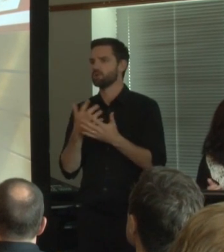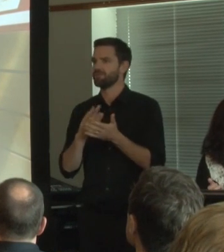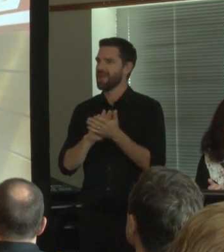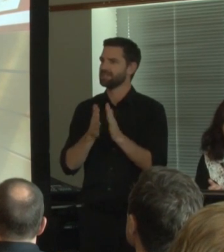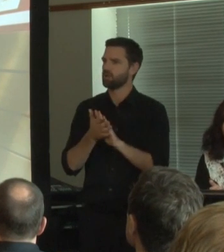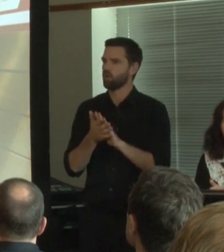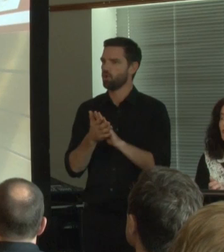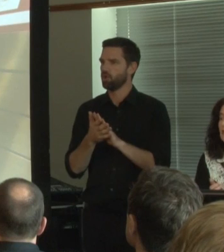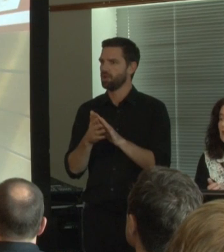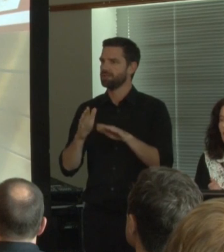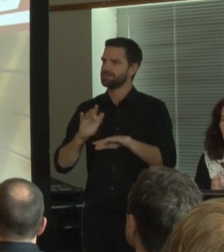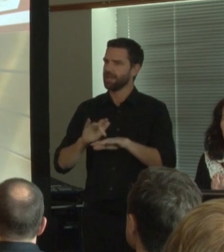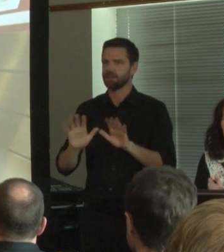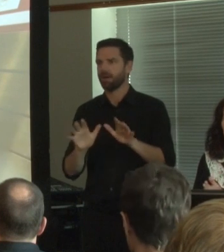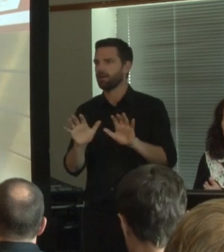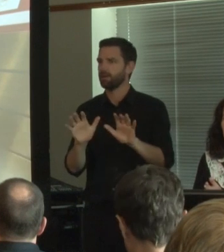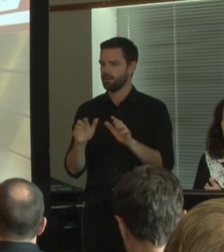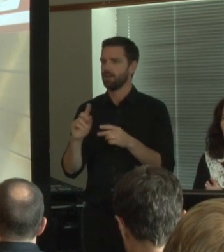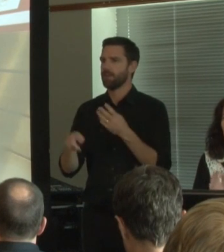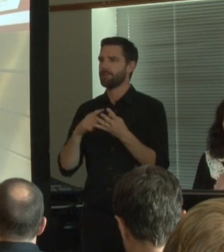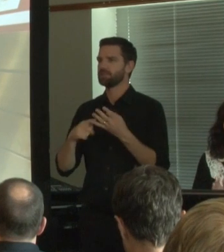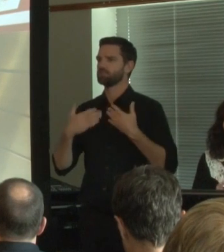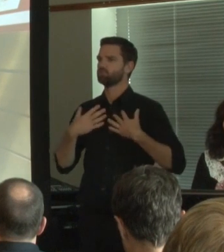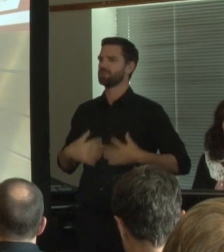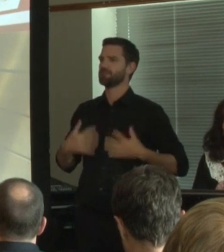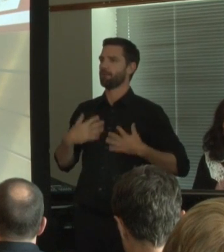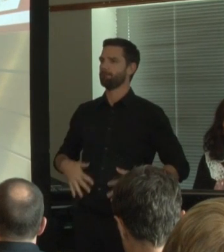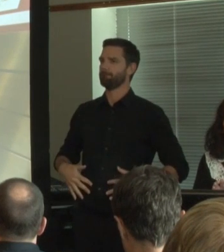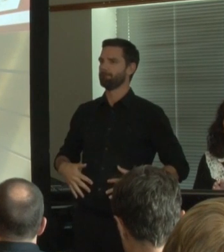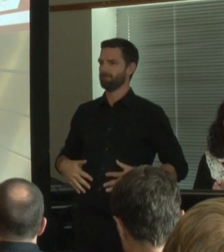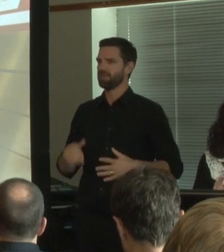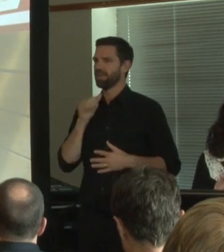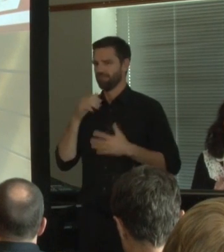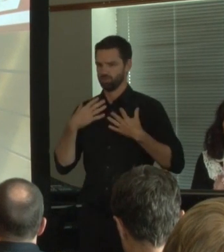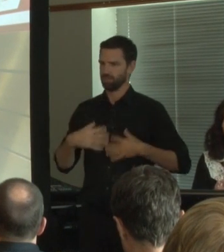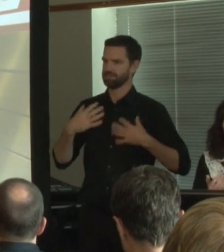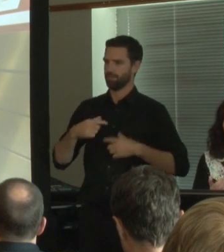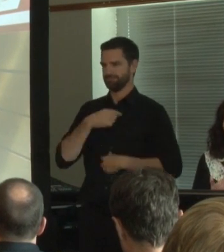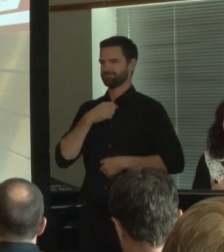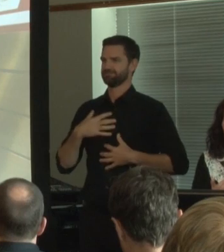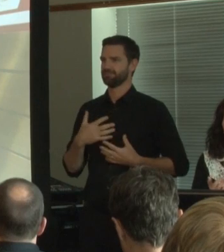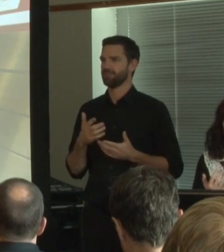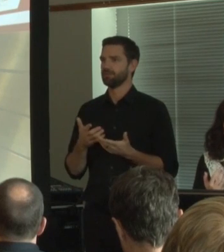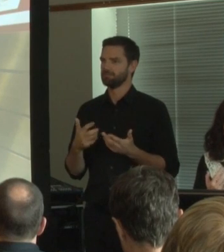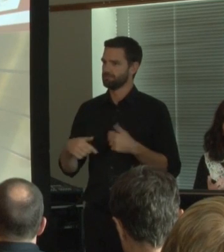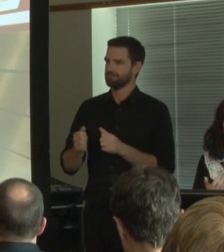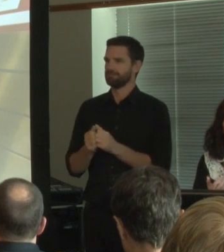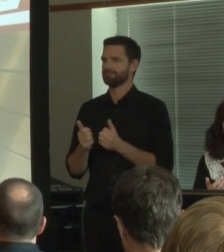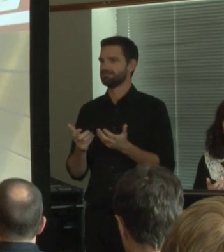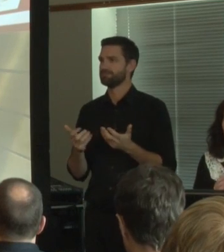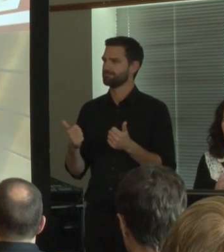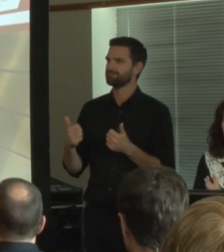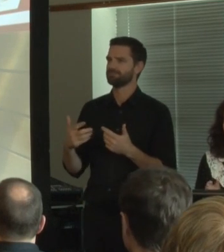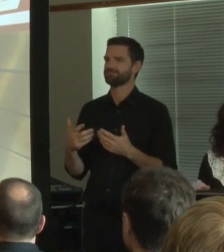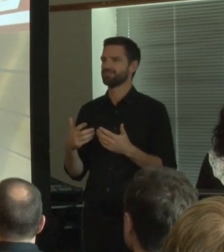I haven't got time to talk about today, and dress-ups, tremendously successful. If you put dress-ups in a museum, it is obviously sanctioned and the thing to